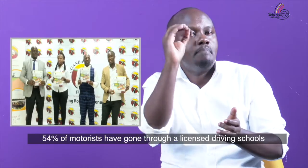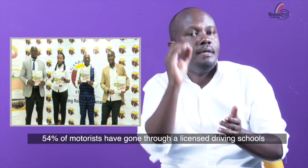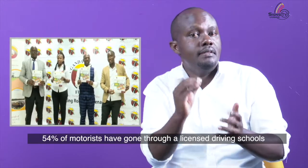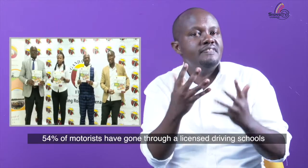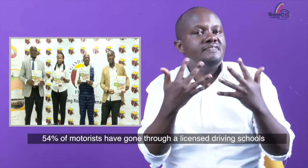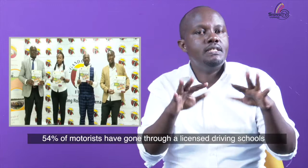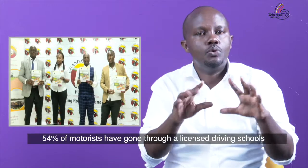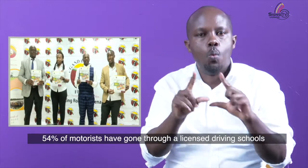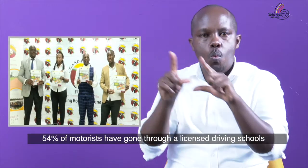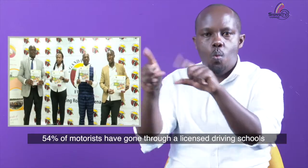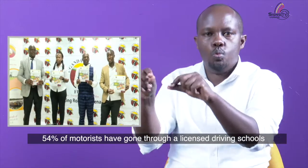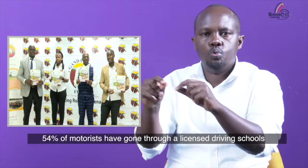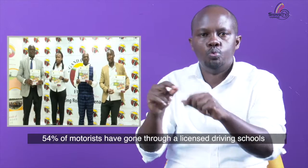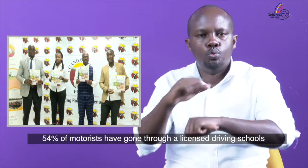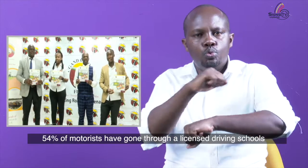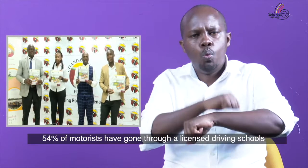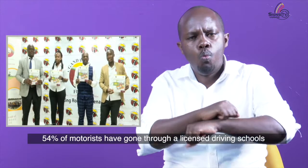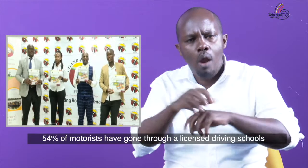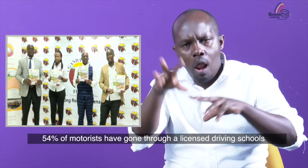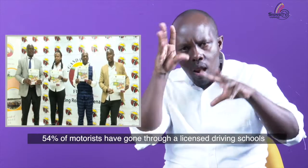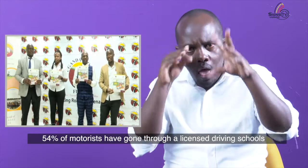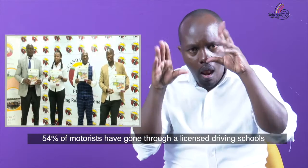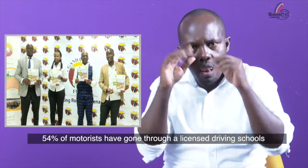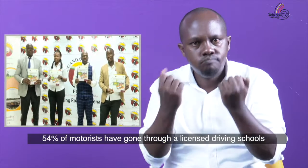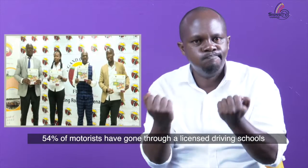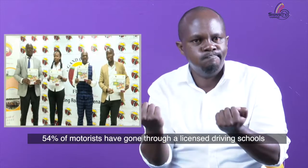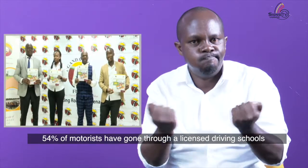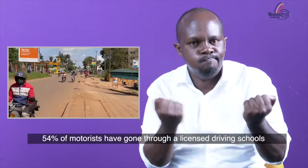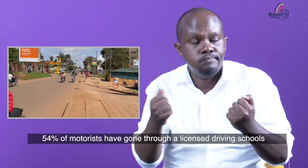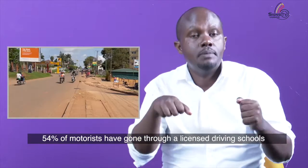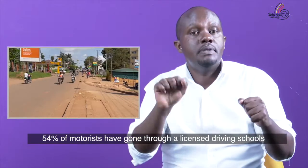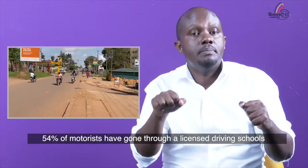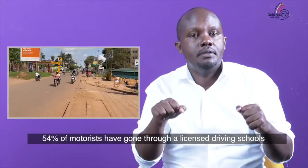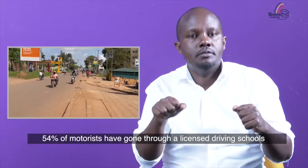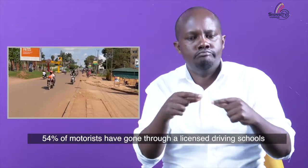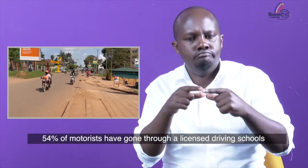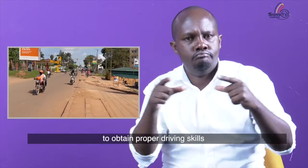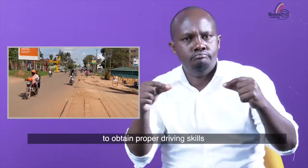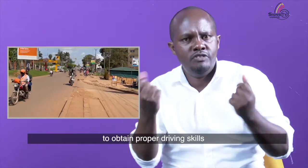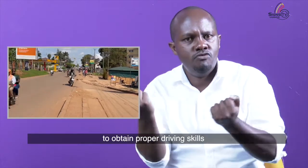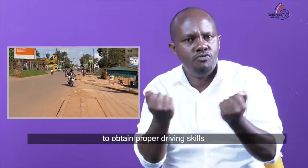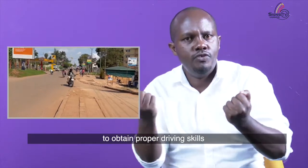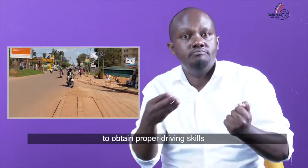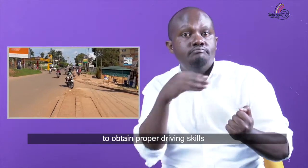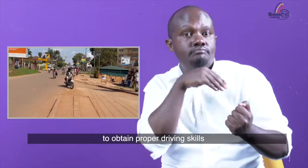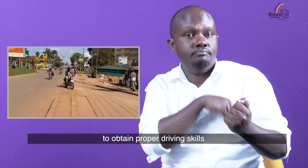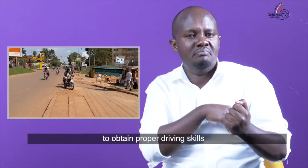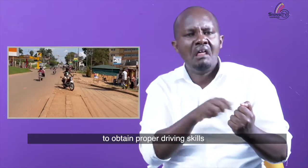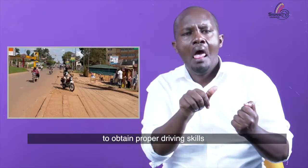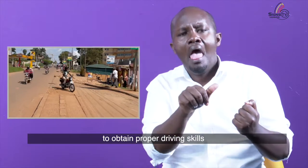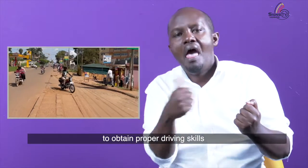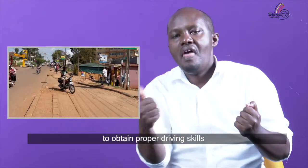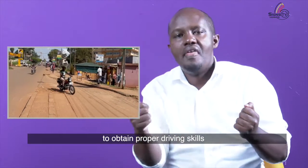only 54% of motorists have gone through a licensed driving school to obtain proper driving skills.